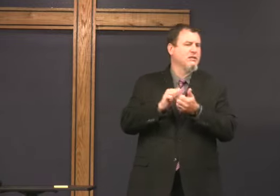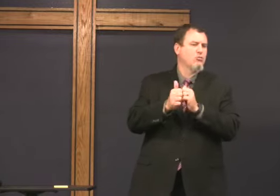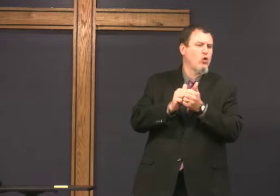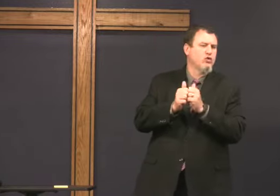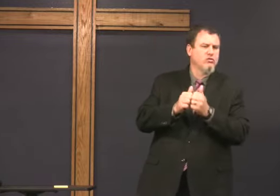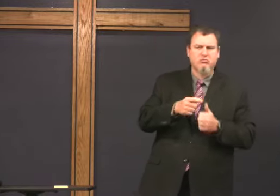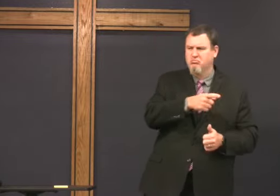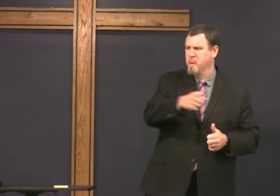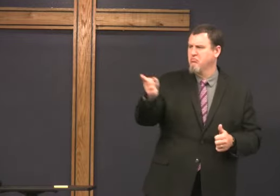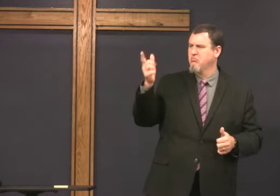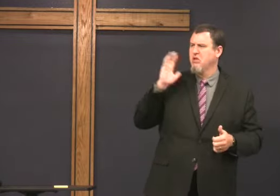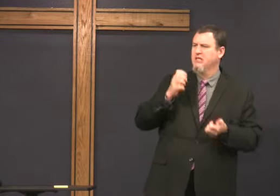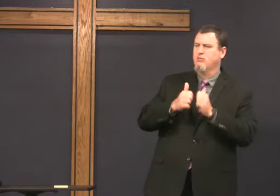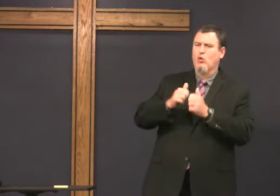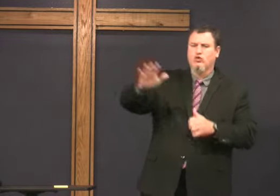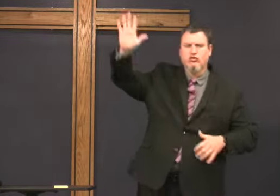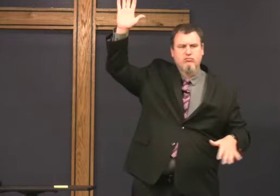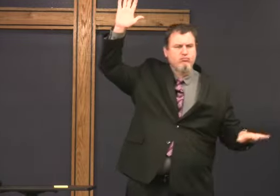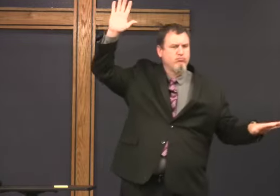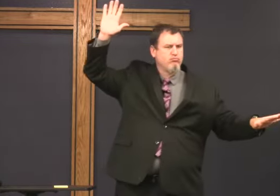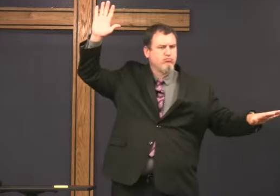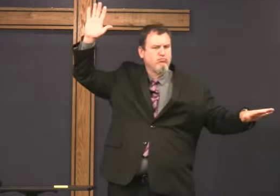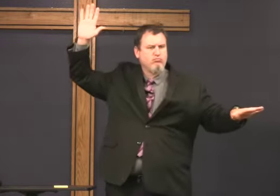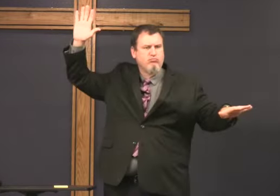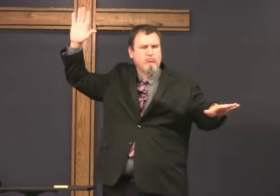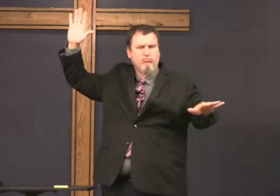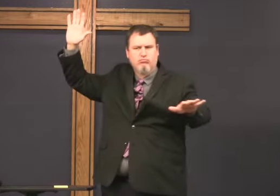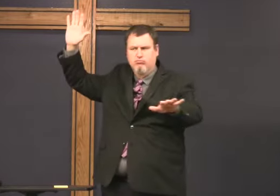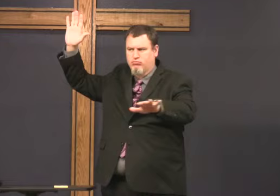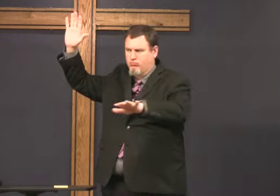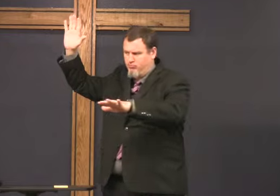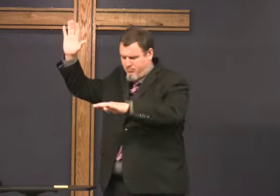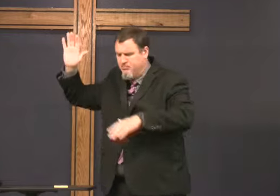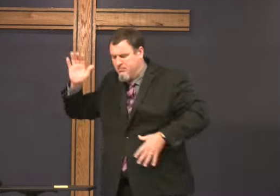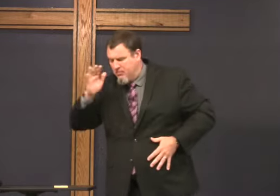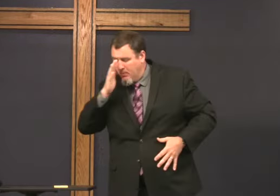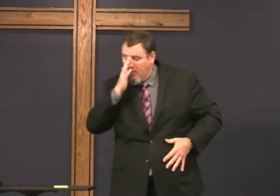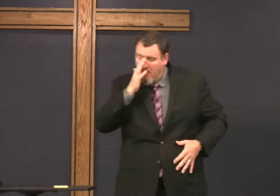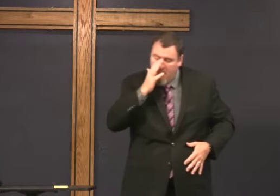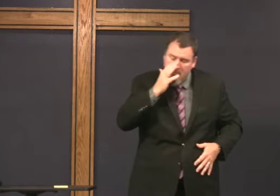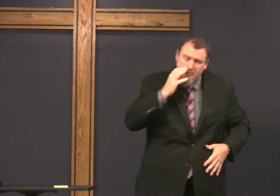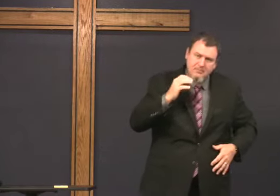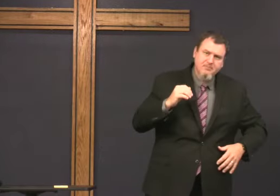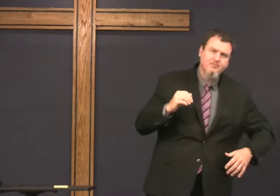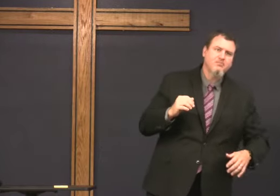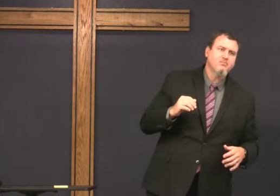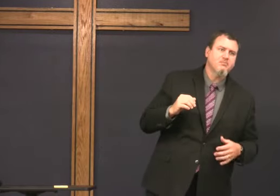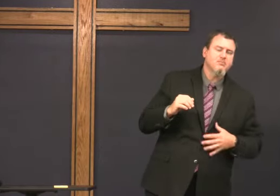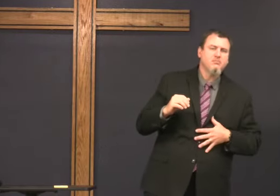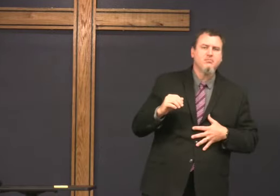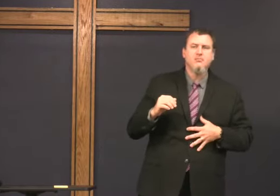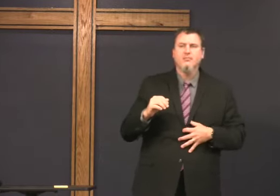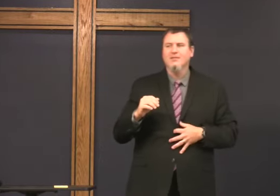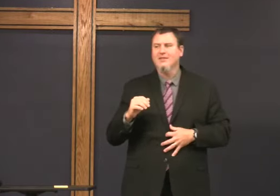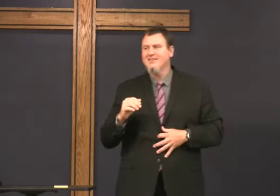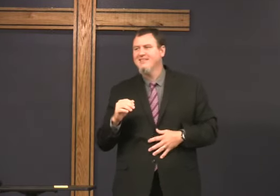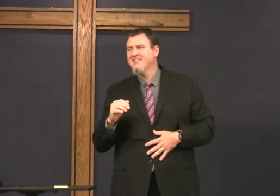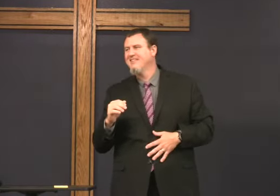I grew up playing in sports, and I'm curious about how many of you all were involved in sports as well.